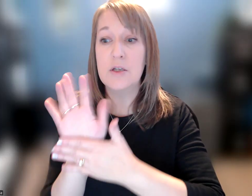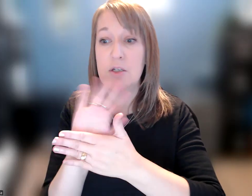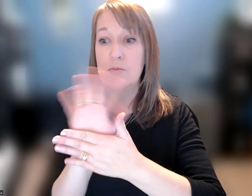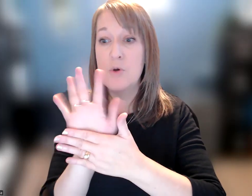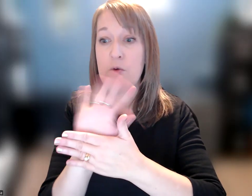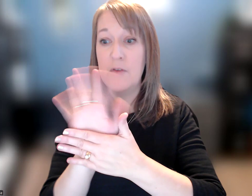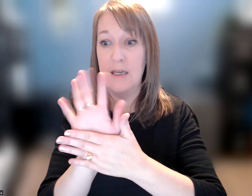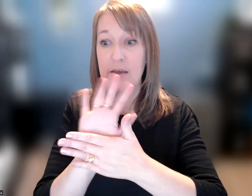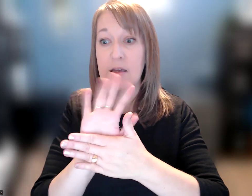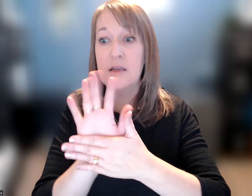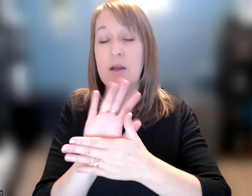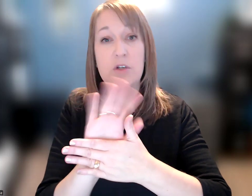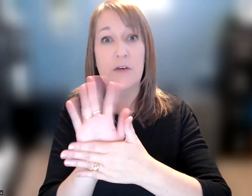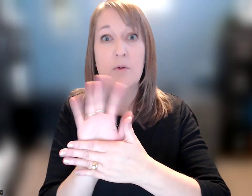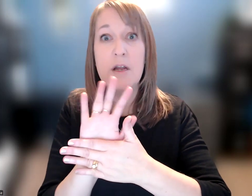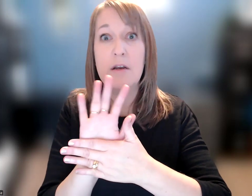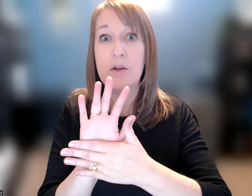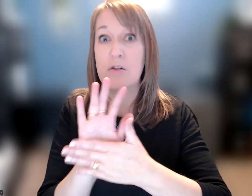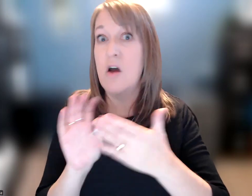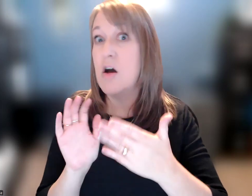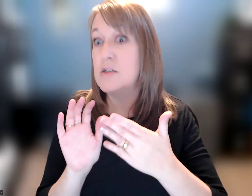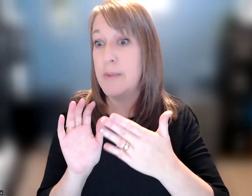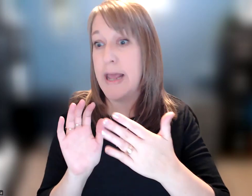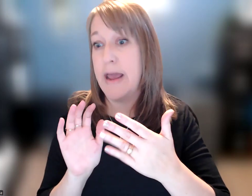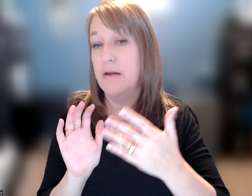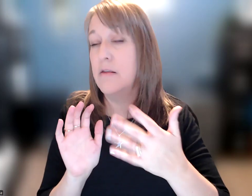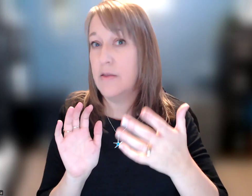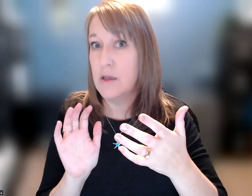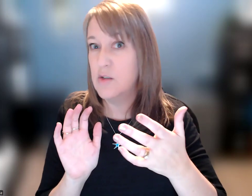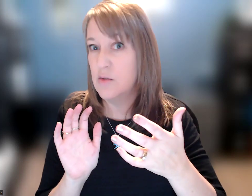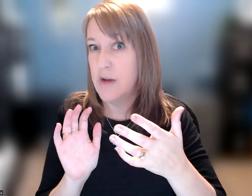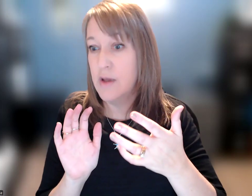do movie. Now, whichever one your non-dominant hand, the hand that you don't write with,